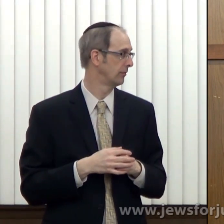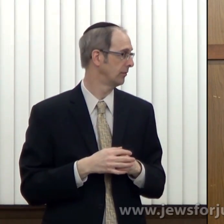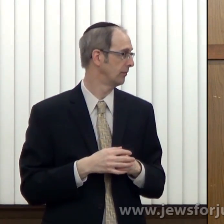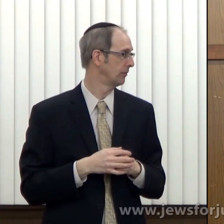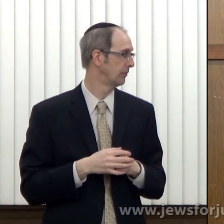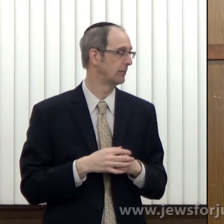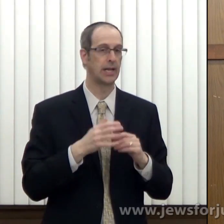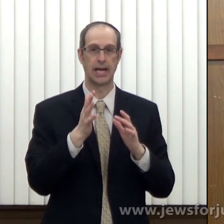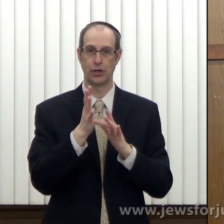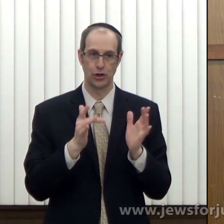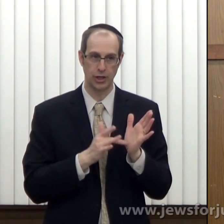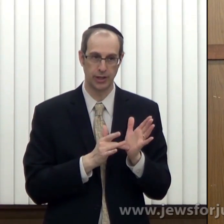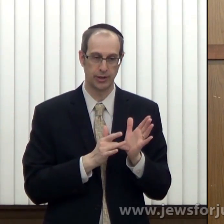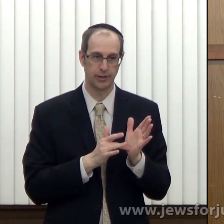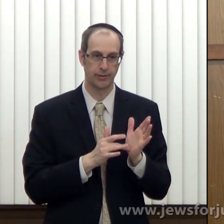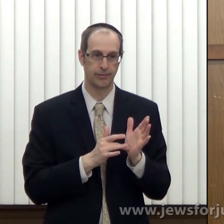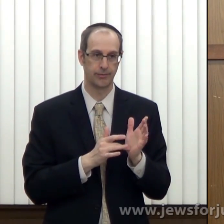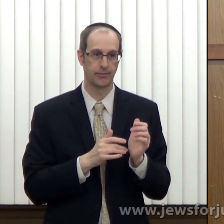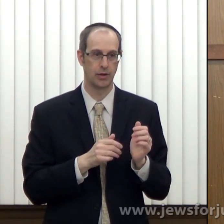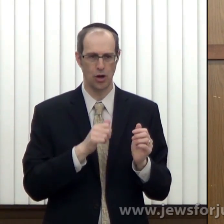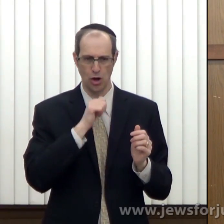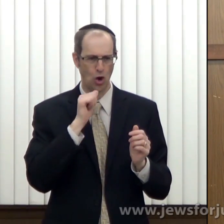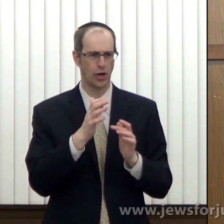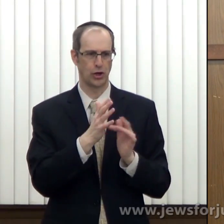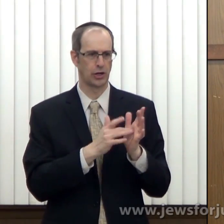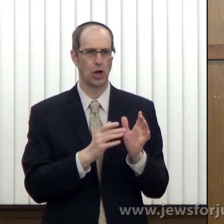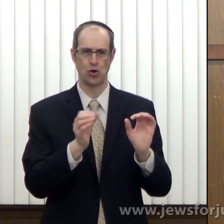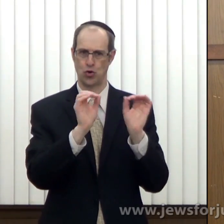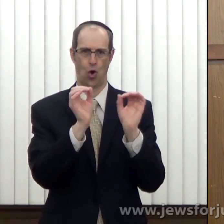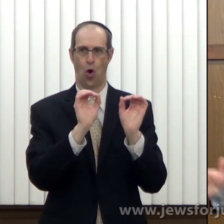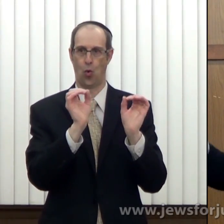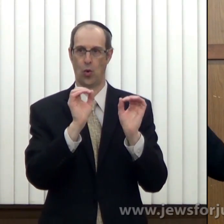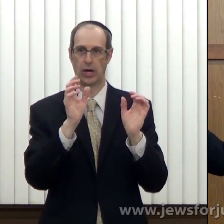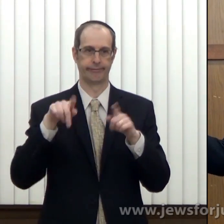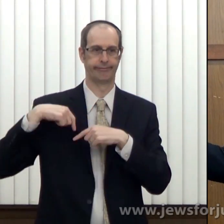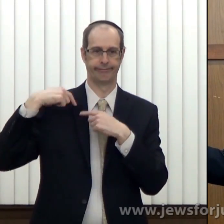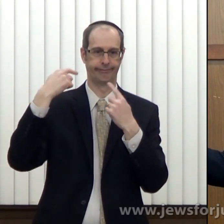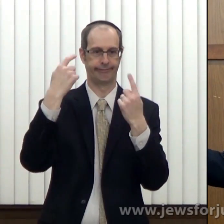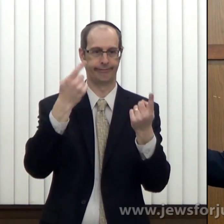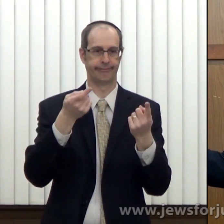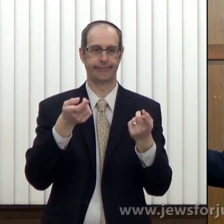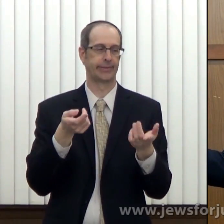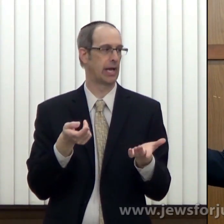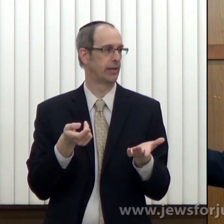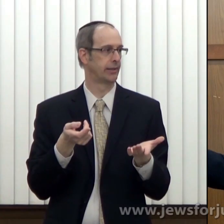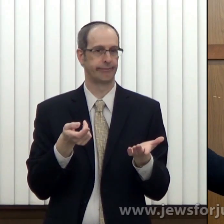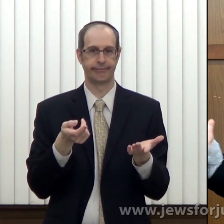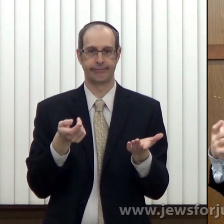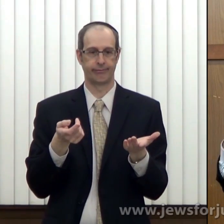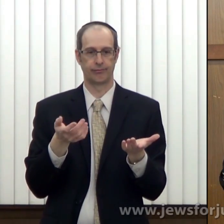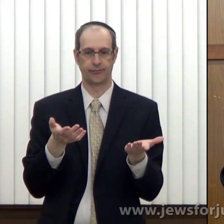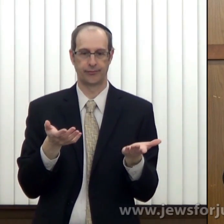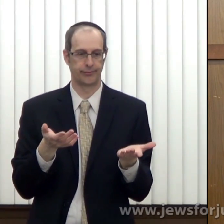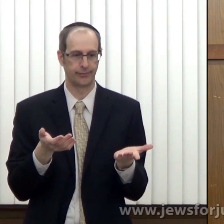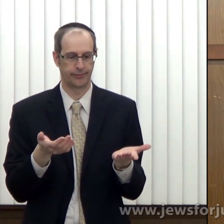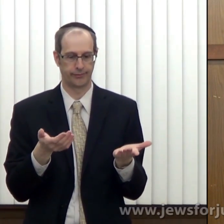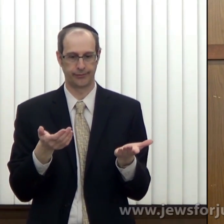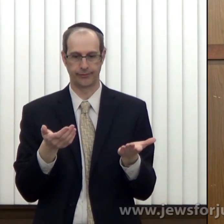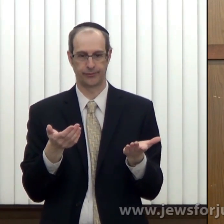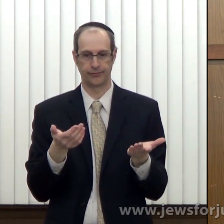that Jesus, not just Jesus, no one has accomplished this. Right? Meaning